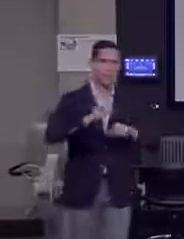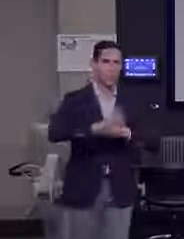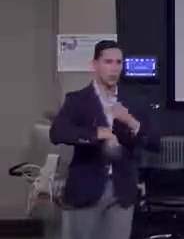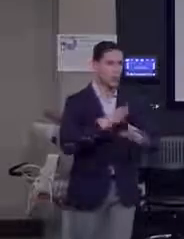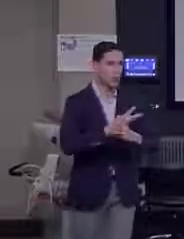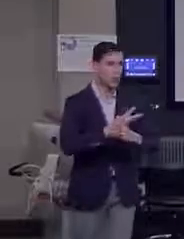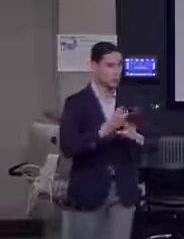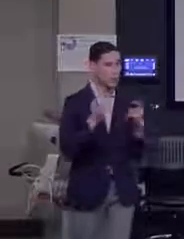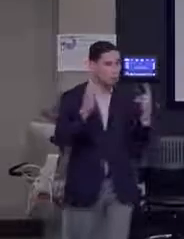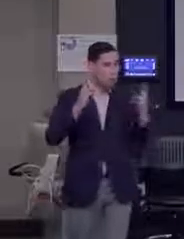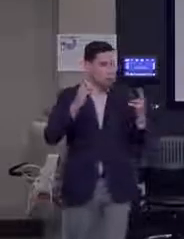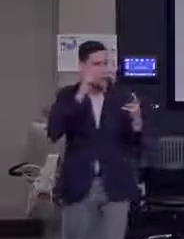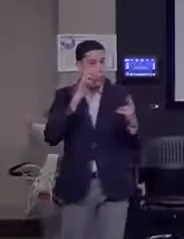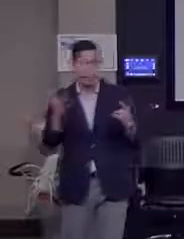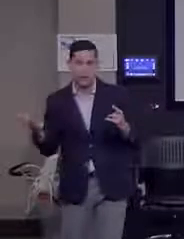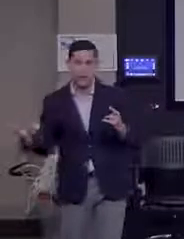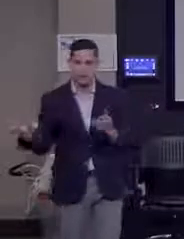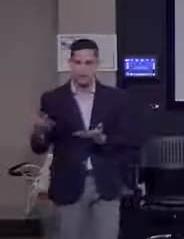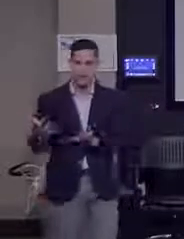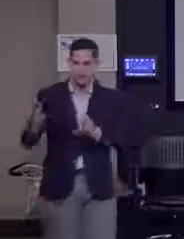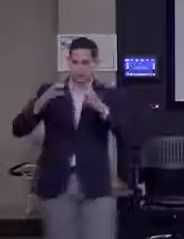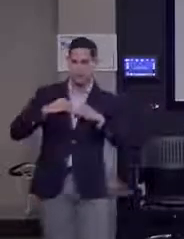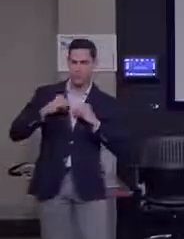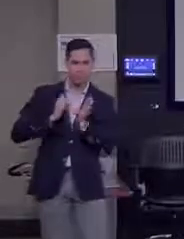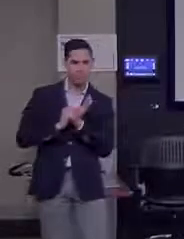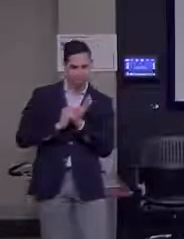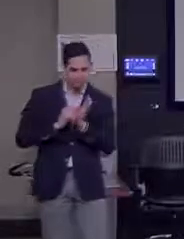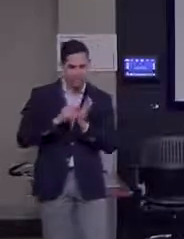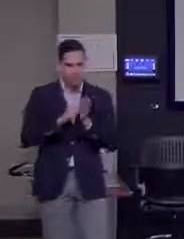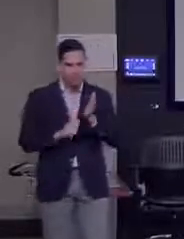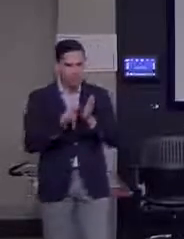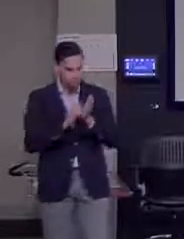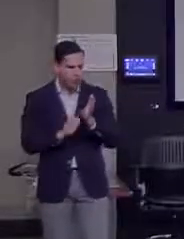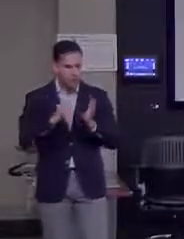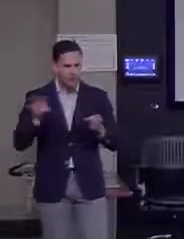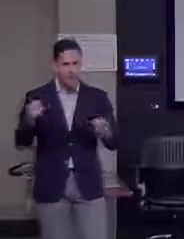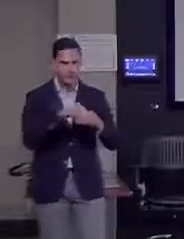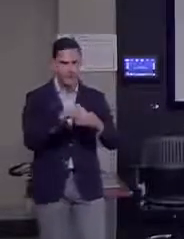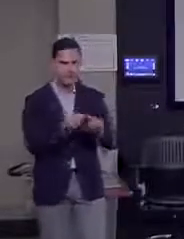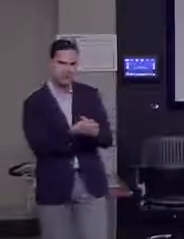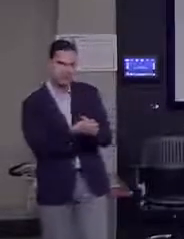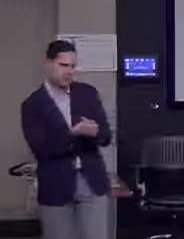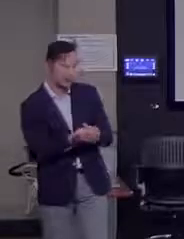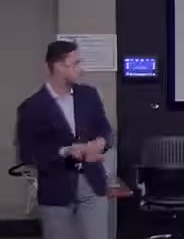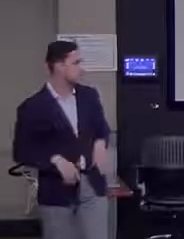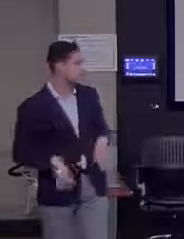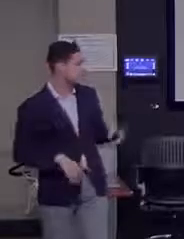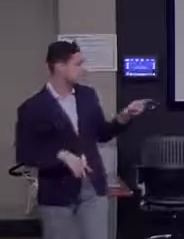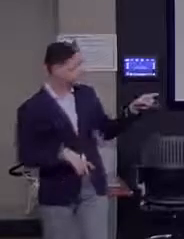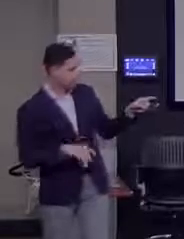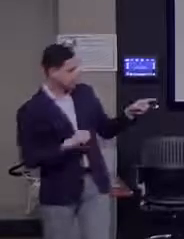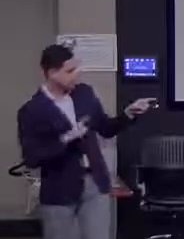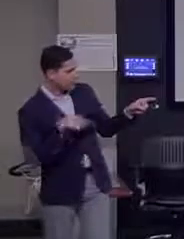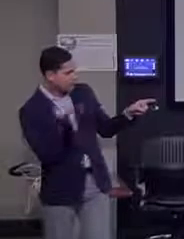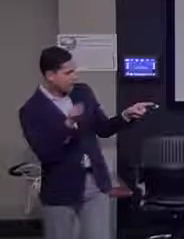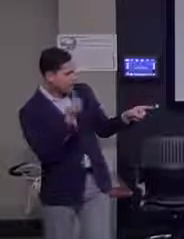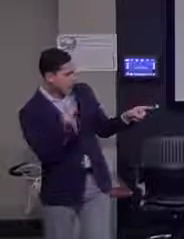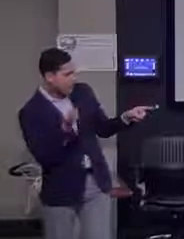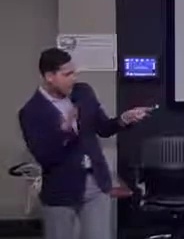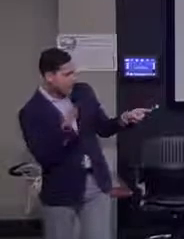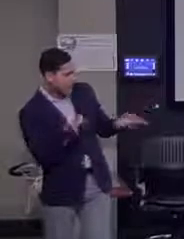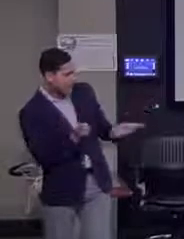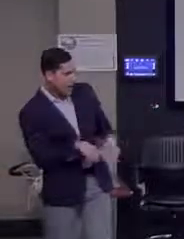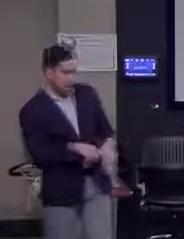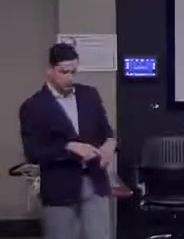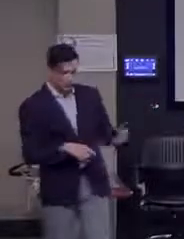publish papers that are good examples of how we can bring our science into the world. We have to tell them what happened. So we put